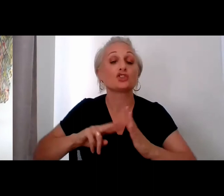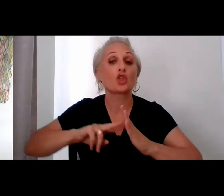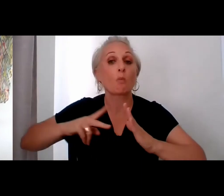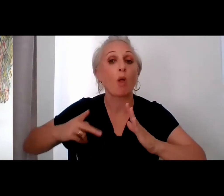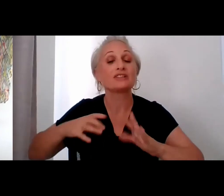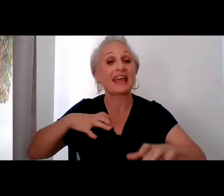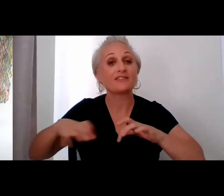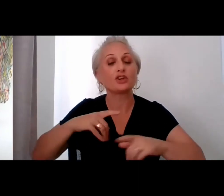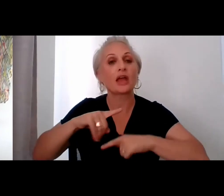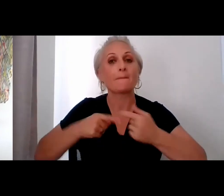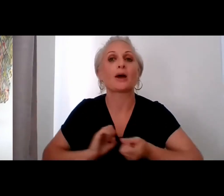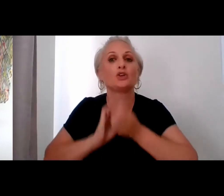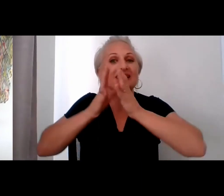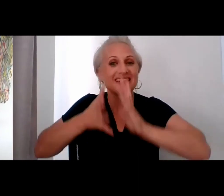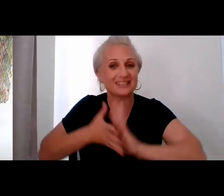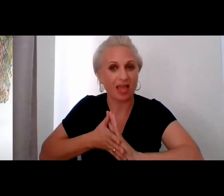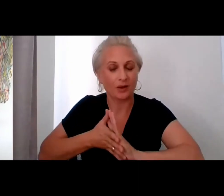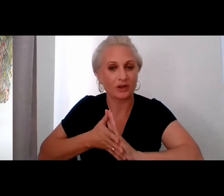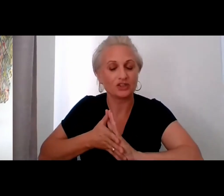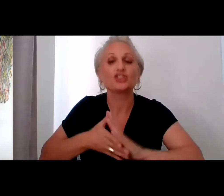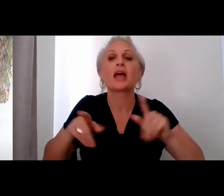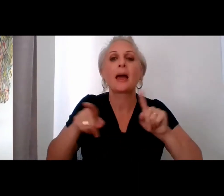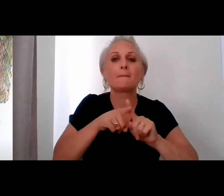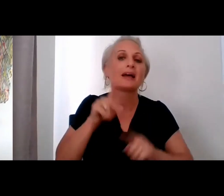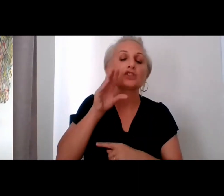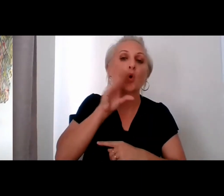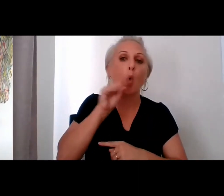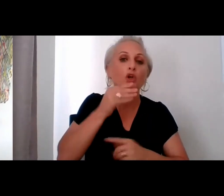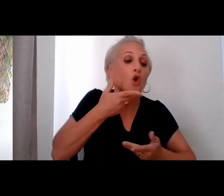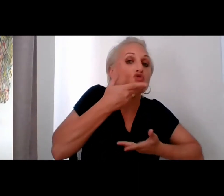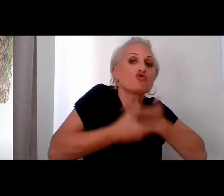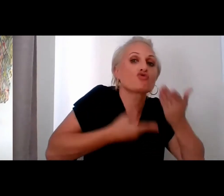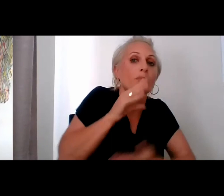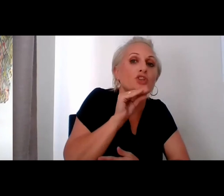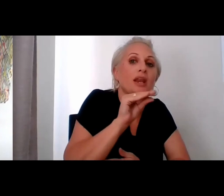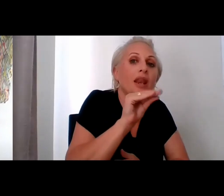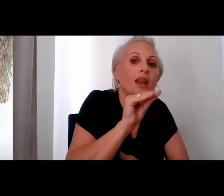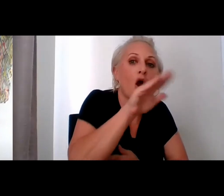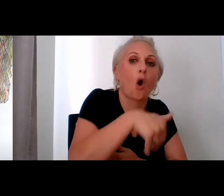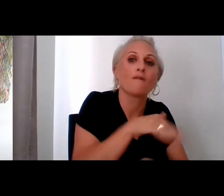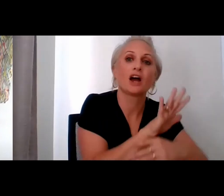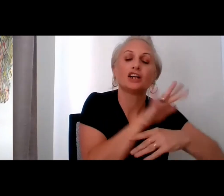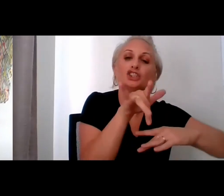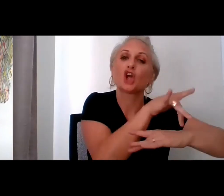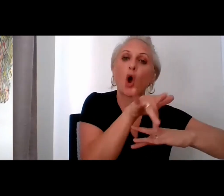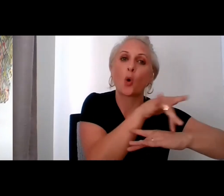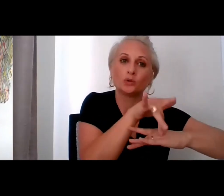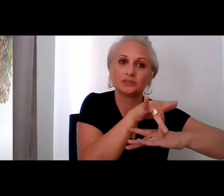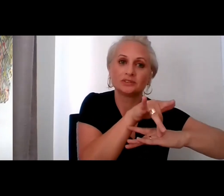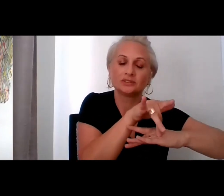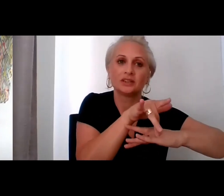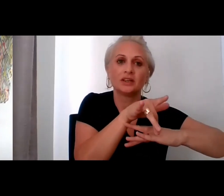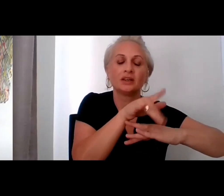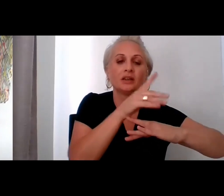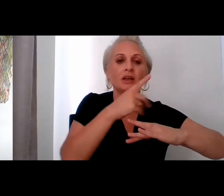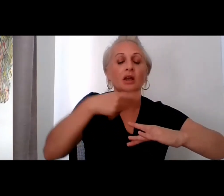integrating NZSL and audio description into shows. We have designated that the